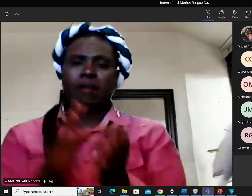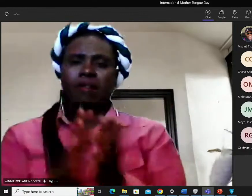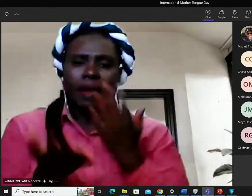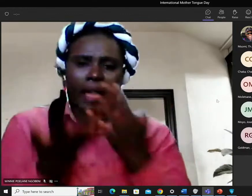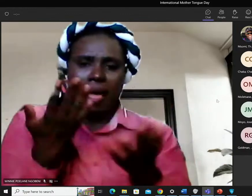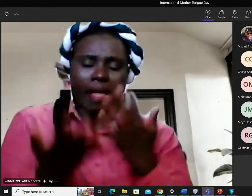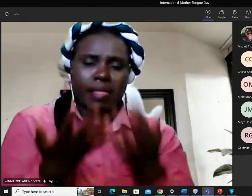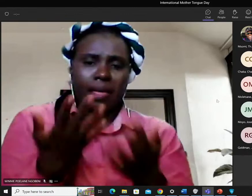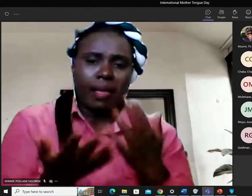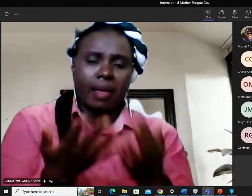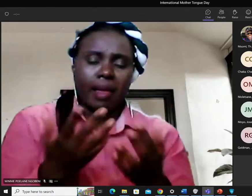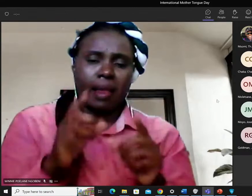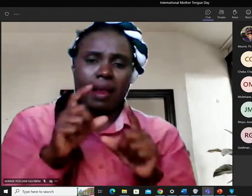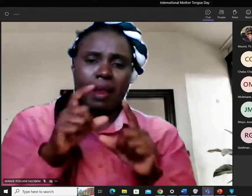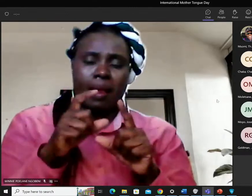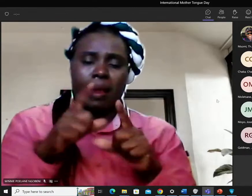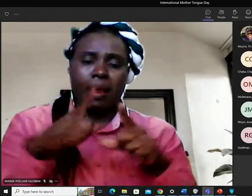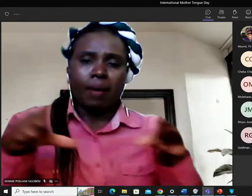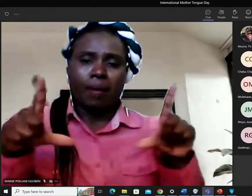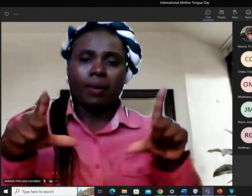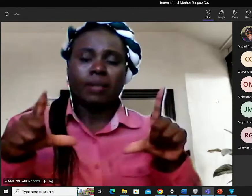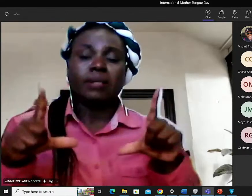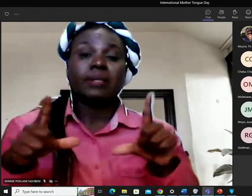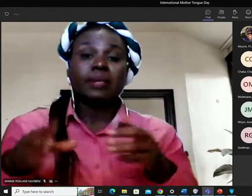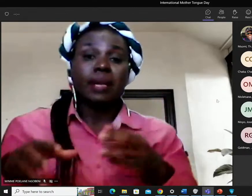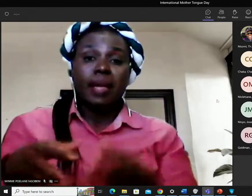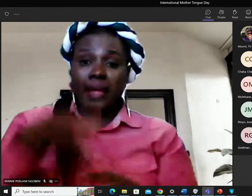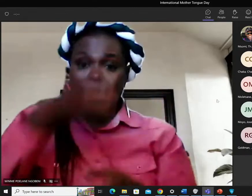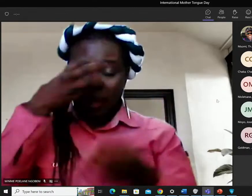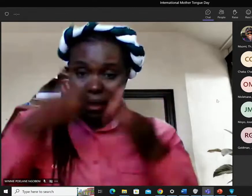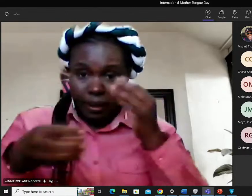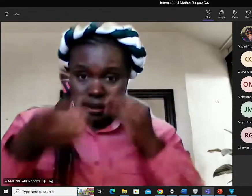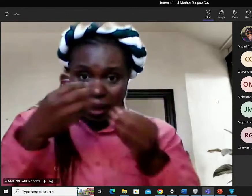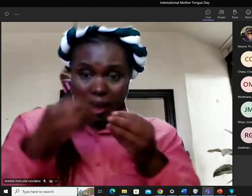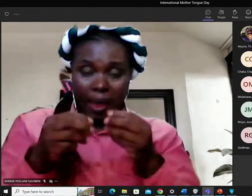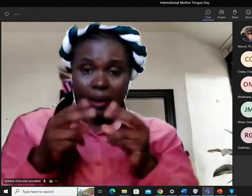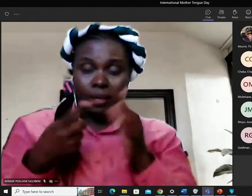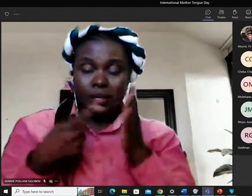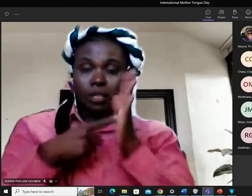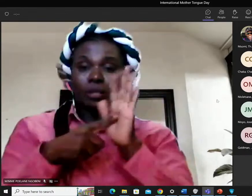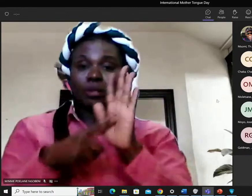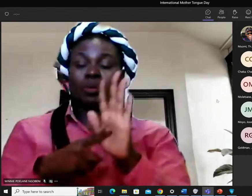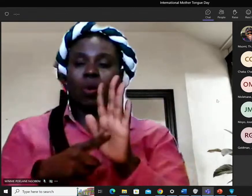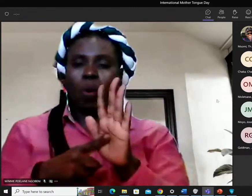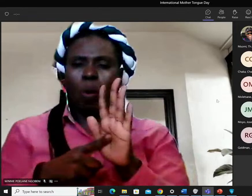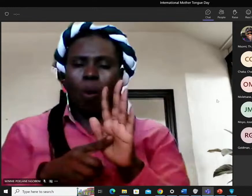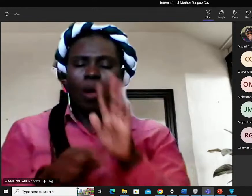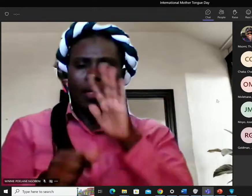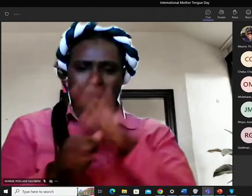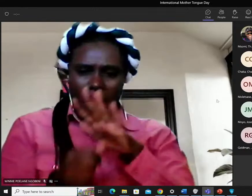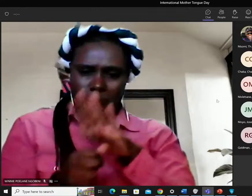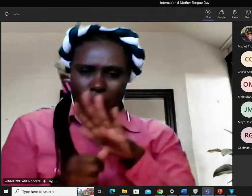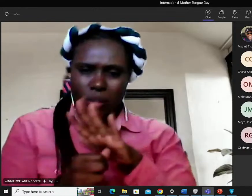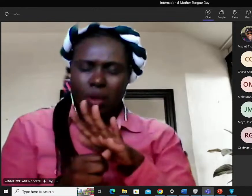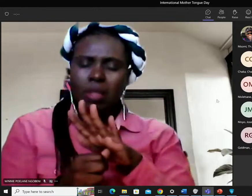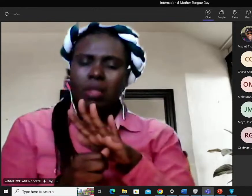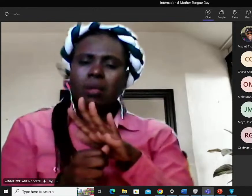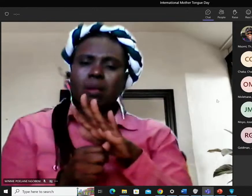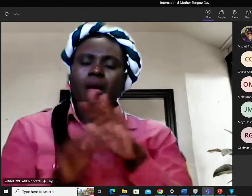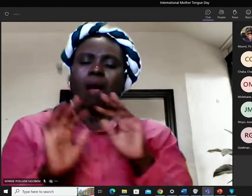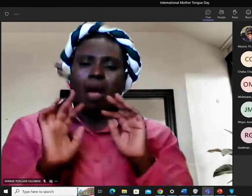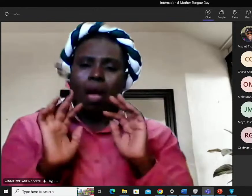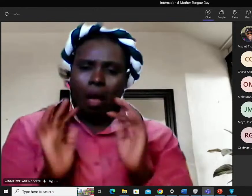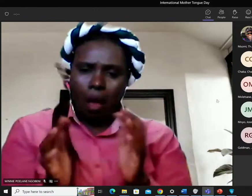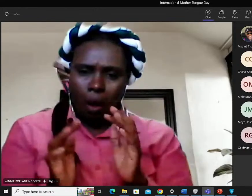So the study shows us the paramount importance of being able